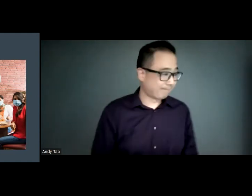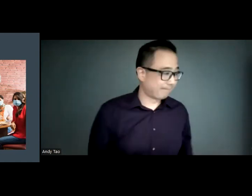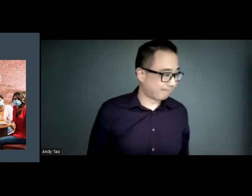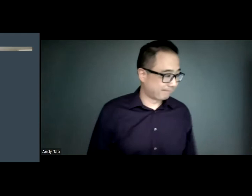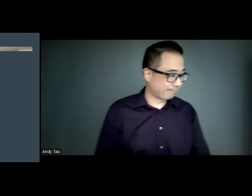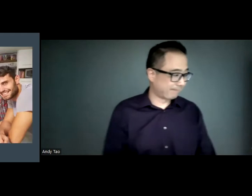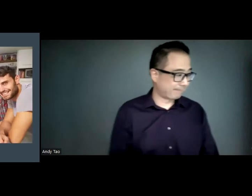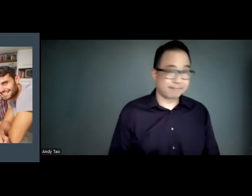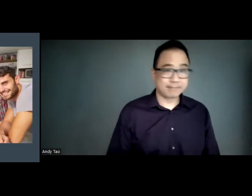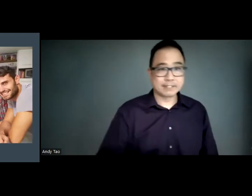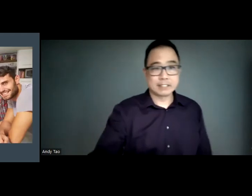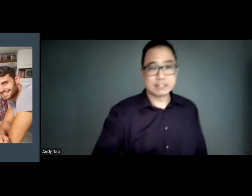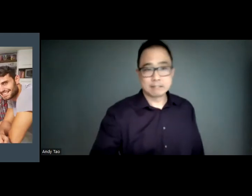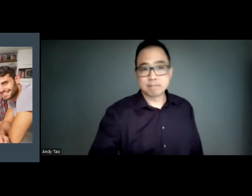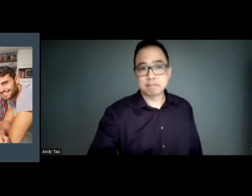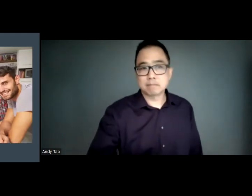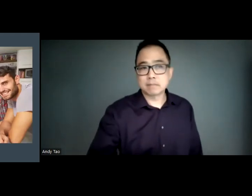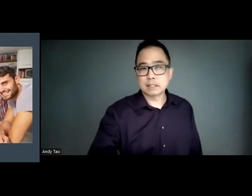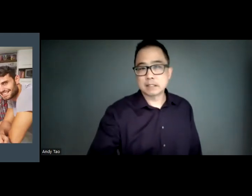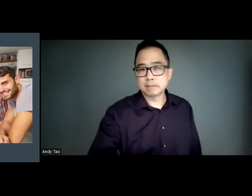All right, next slide, and we're gonna switch interpreters.